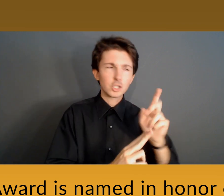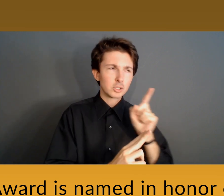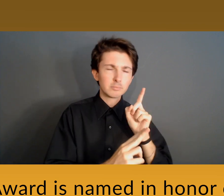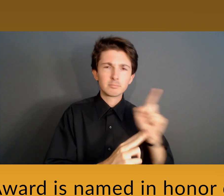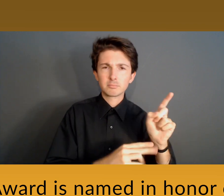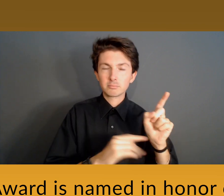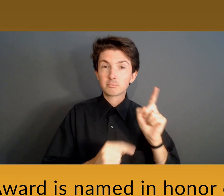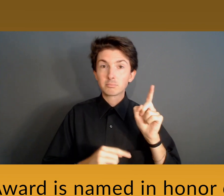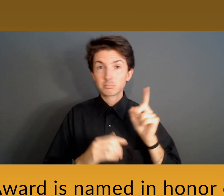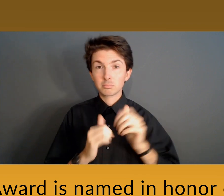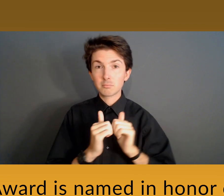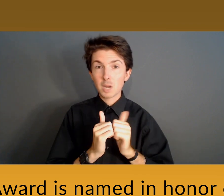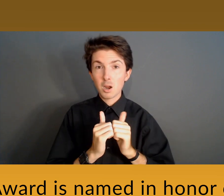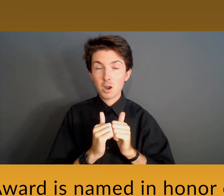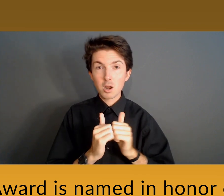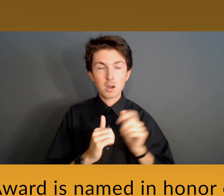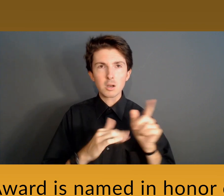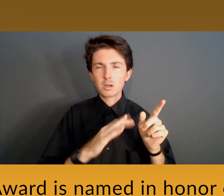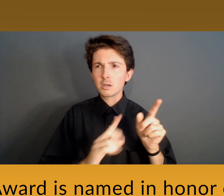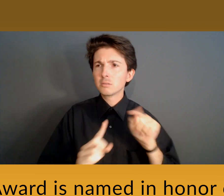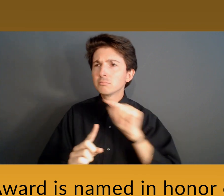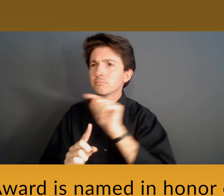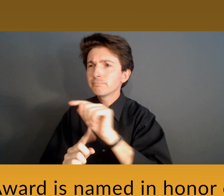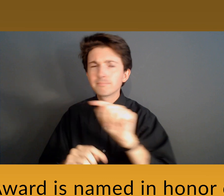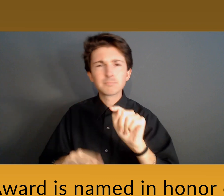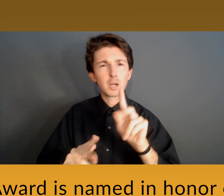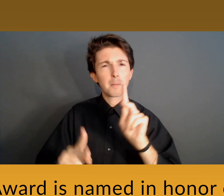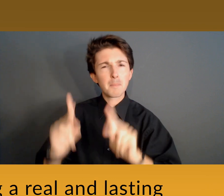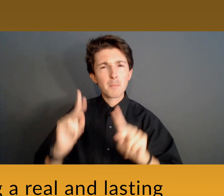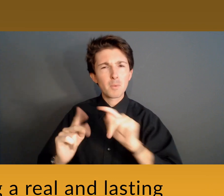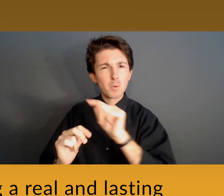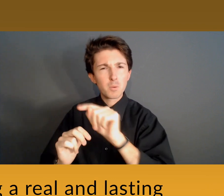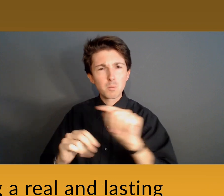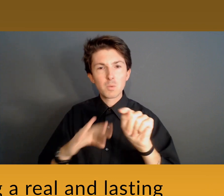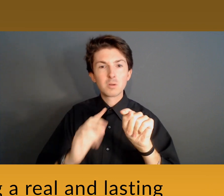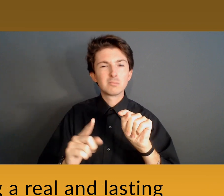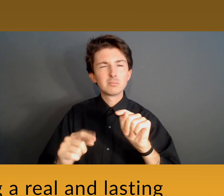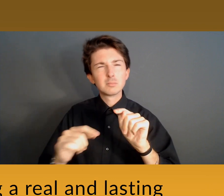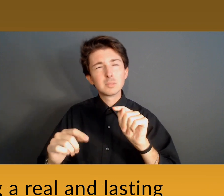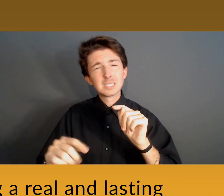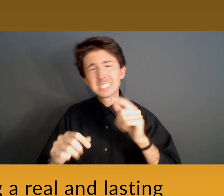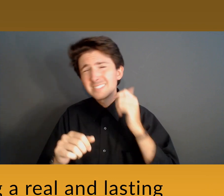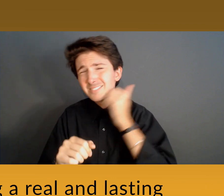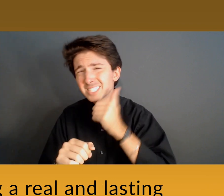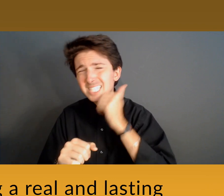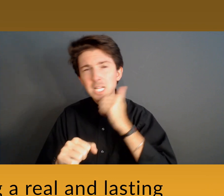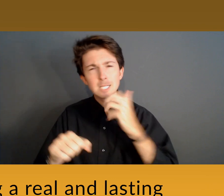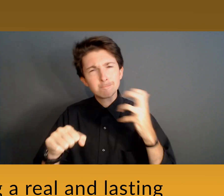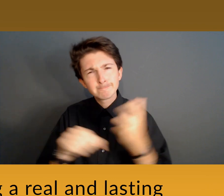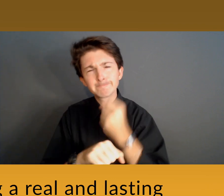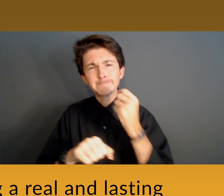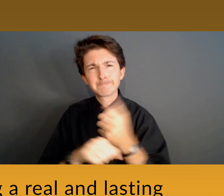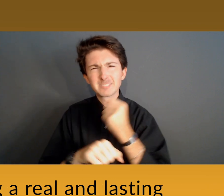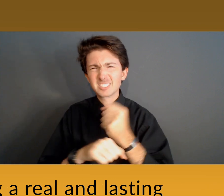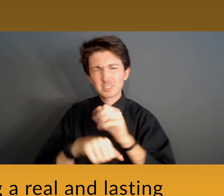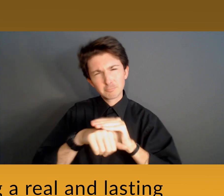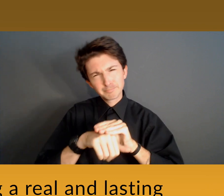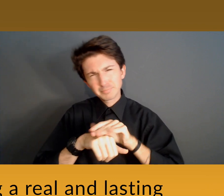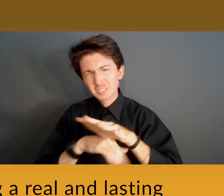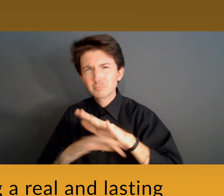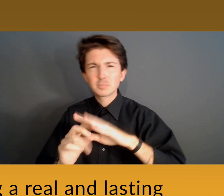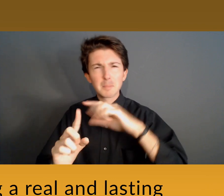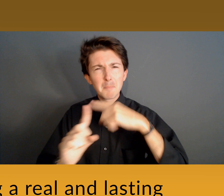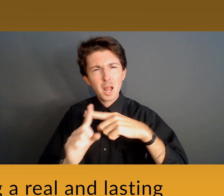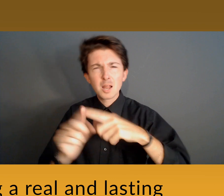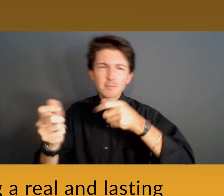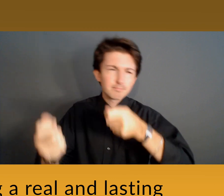who continues to maximize each day, dedicated to making a real and lasting difference